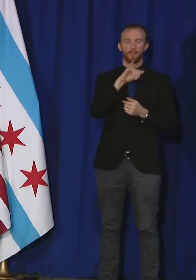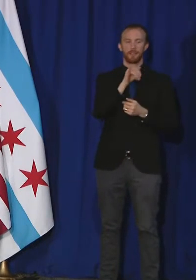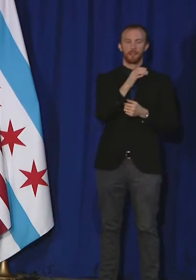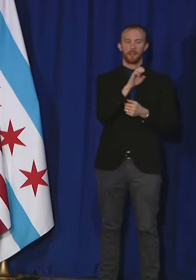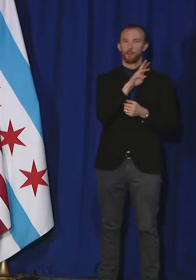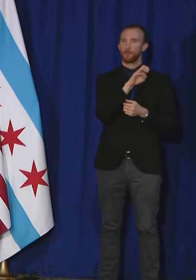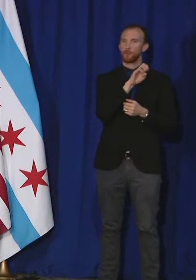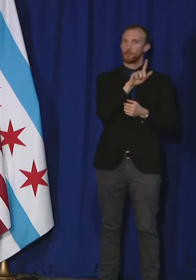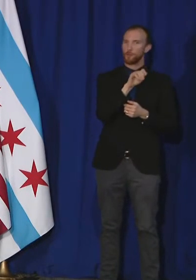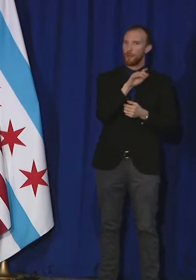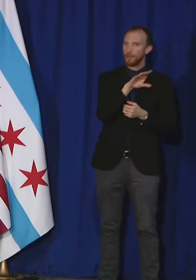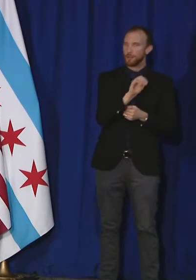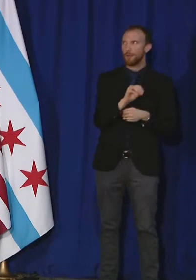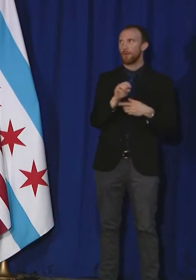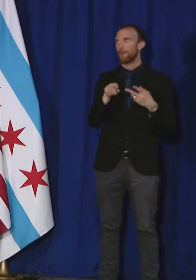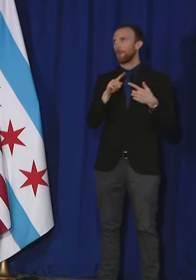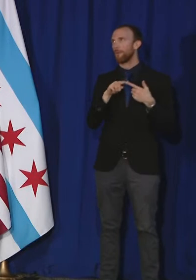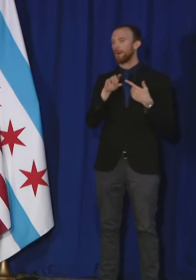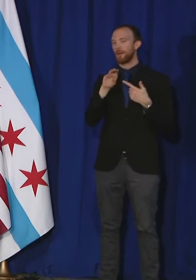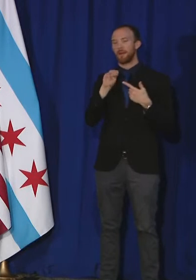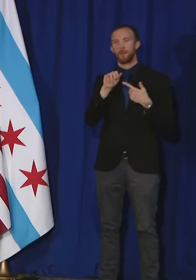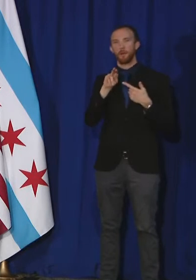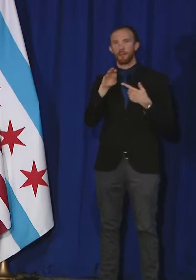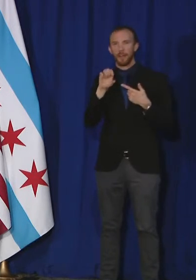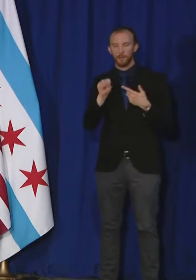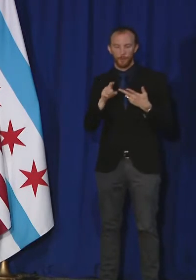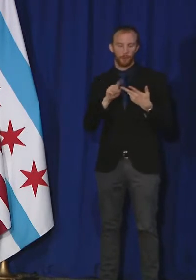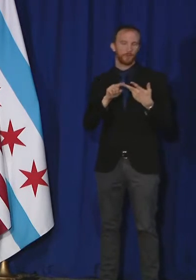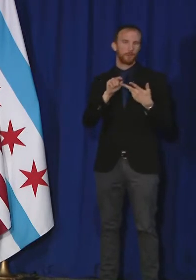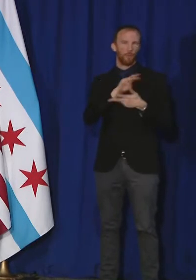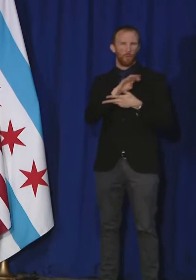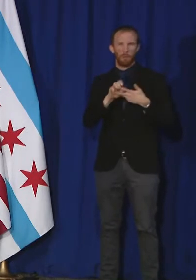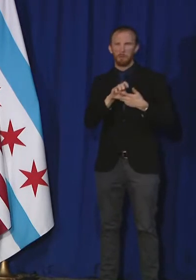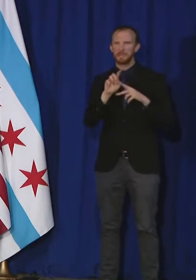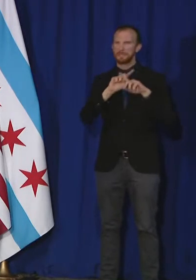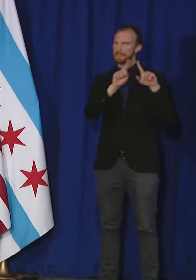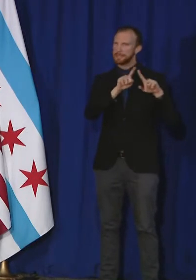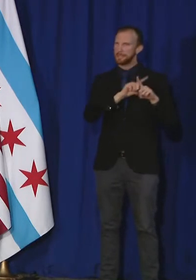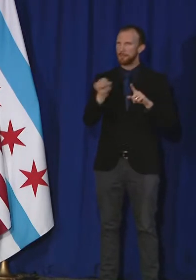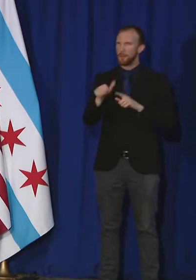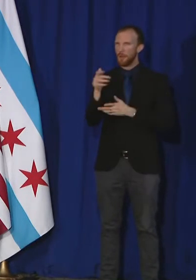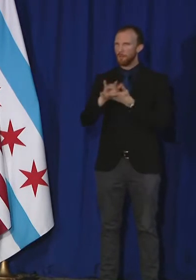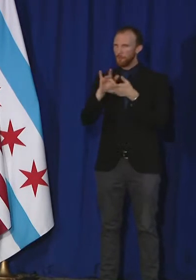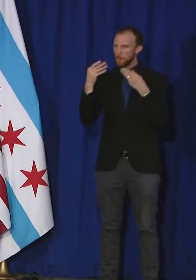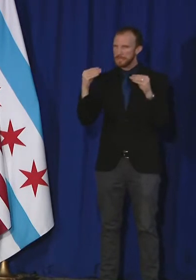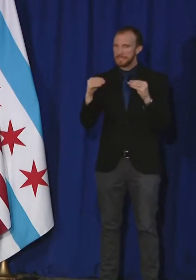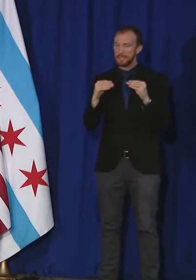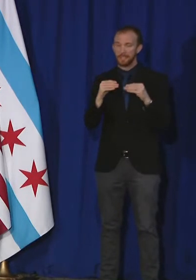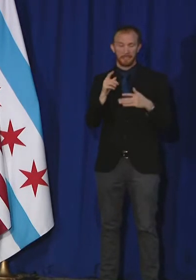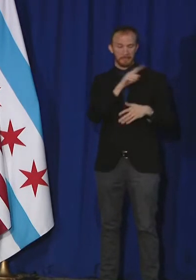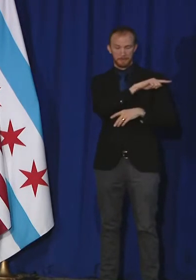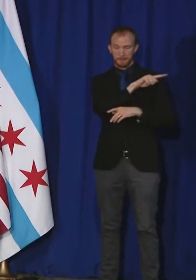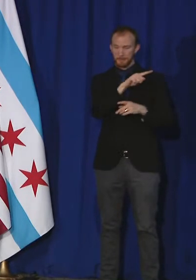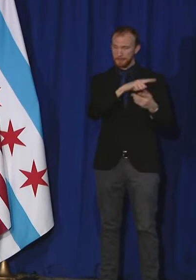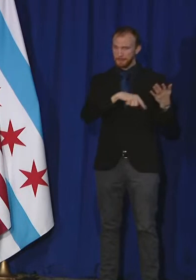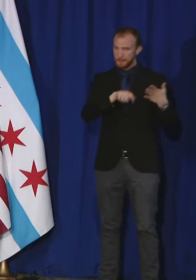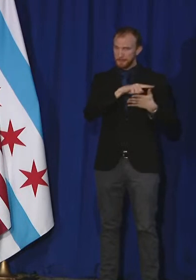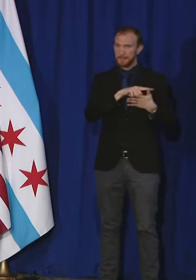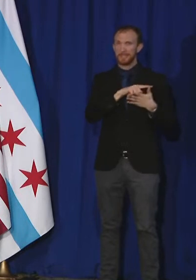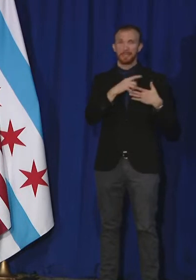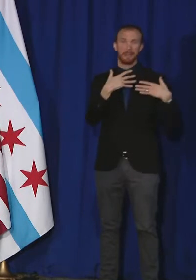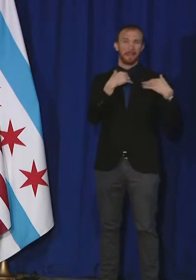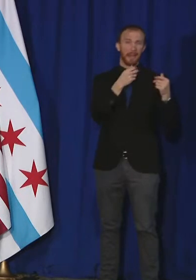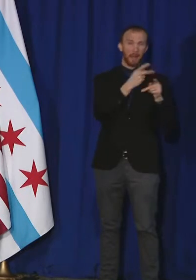and Mariano's and other independent pharmacies. All of these healthcare providers, whether they are hospitals,